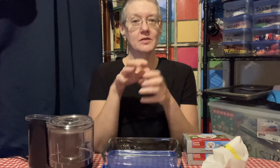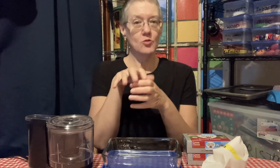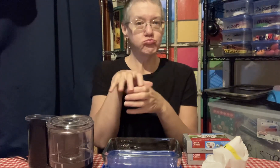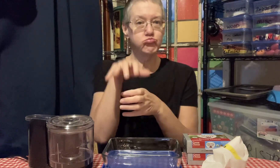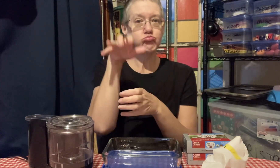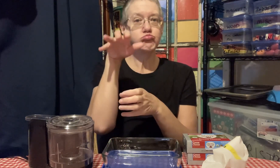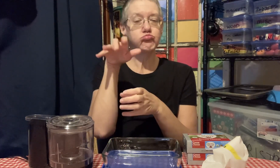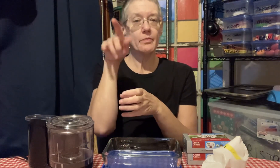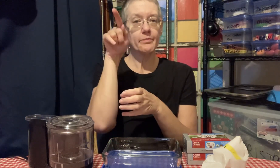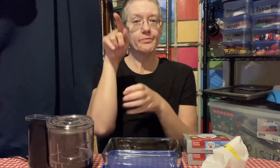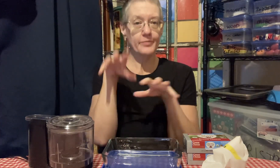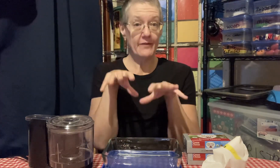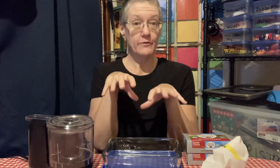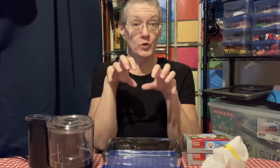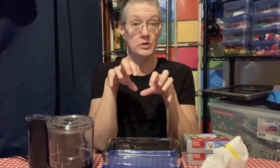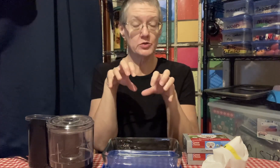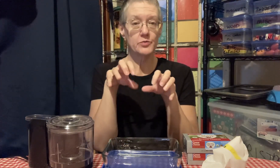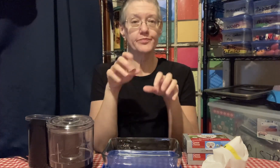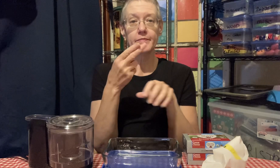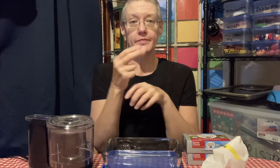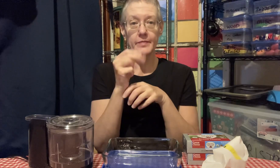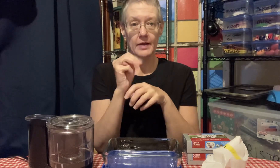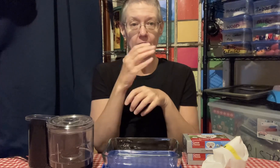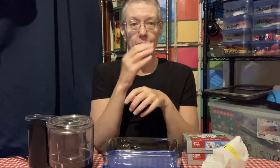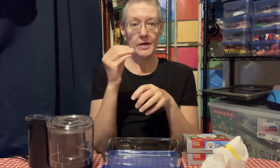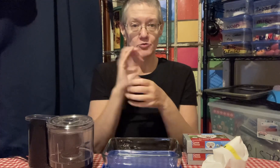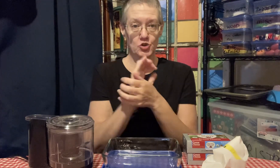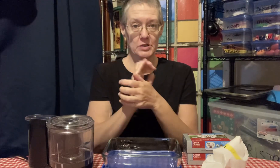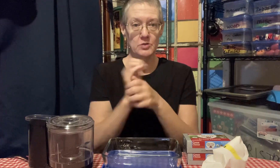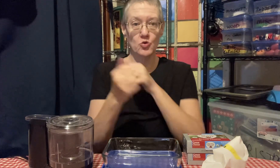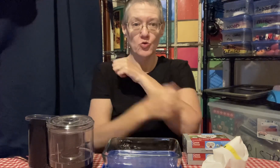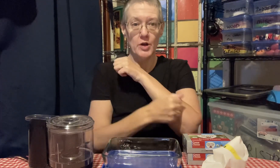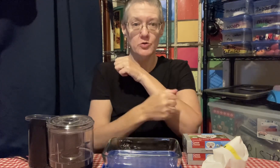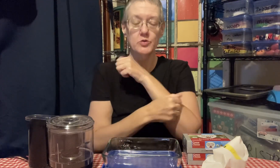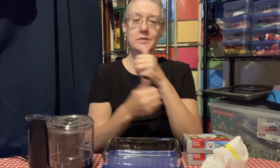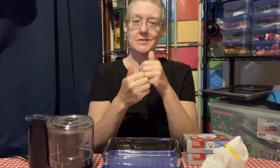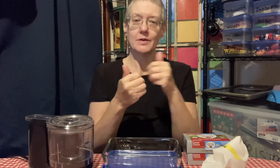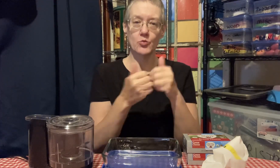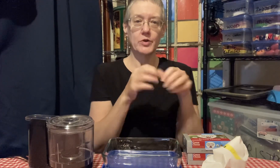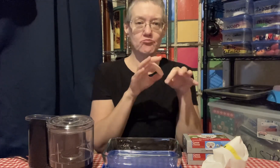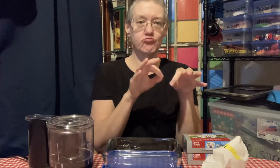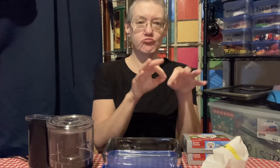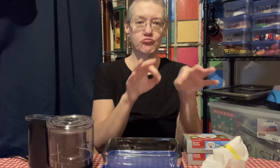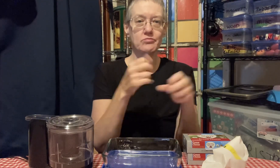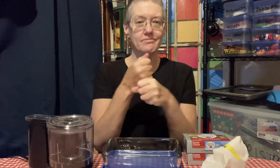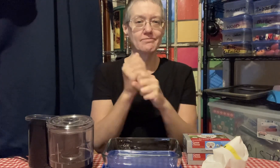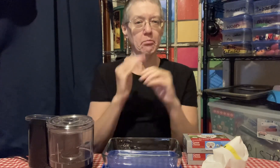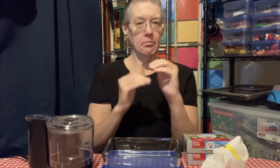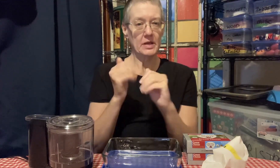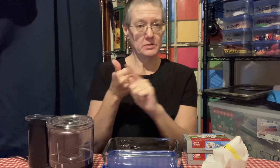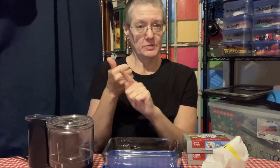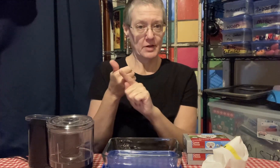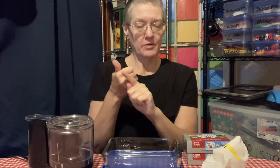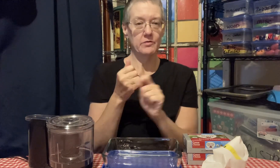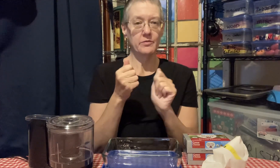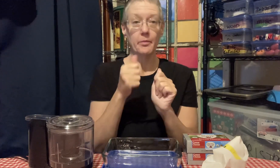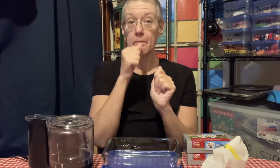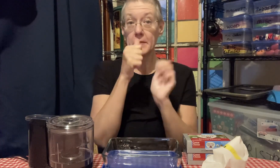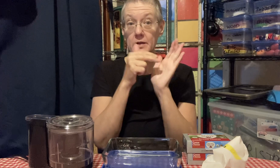that. Stack those in the freezer. So ham and cheese crackers. Keep each ingredient separate so he